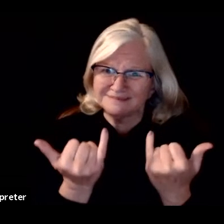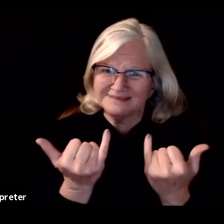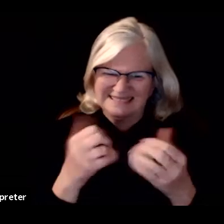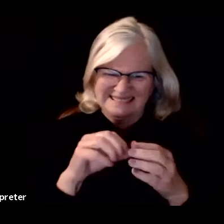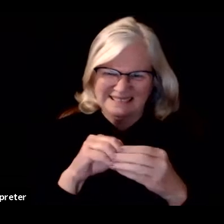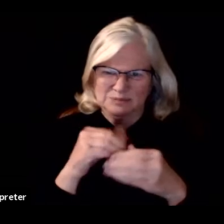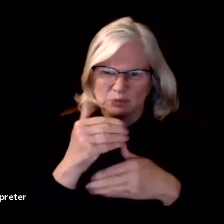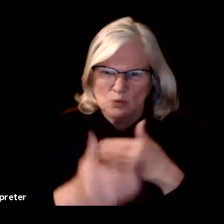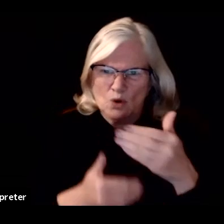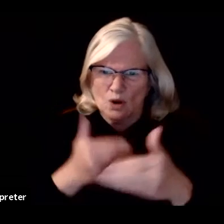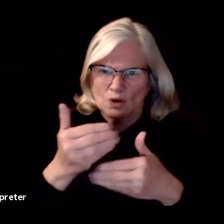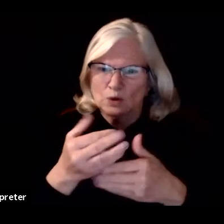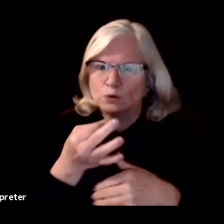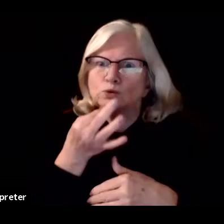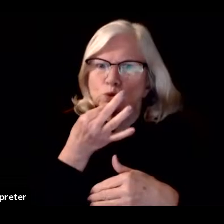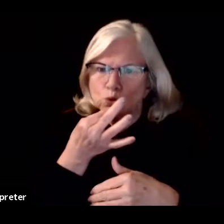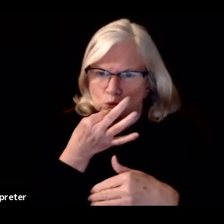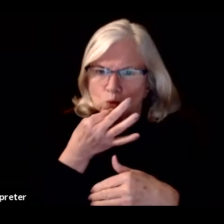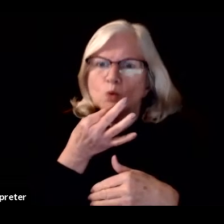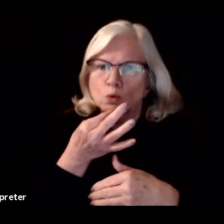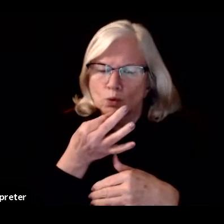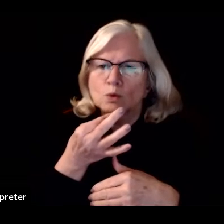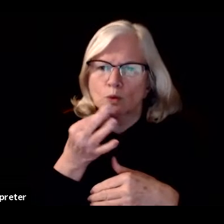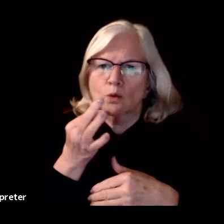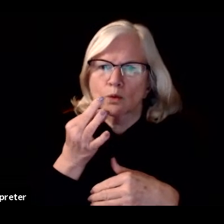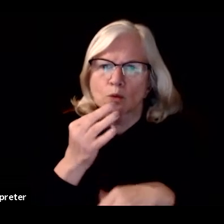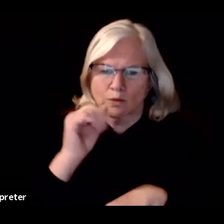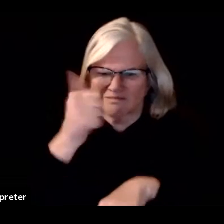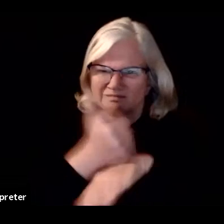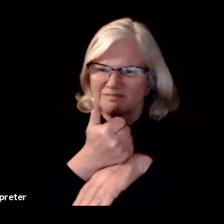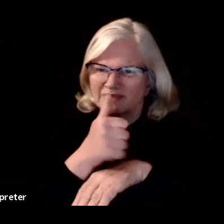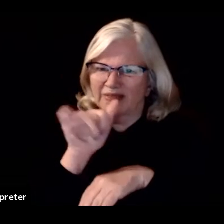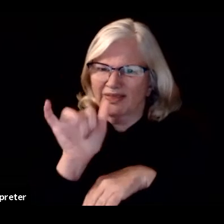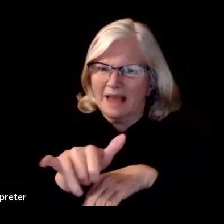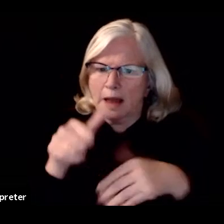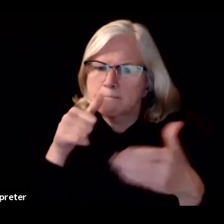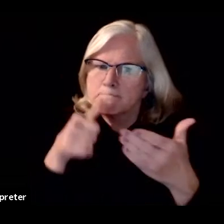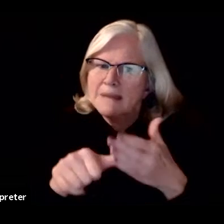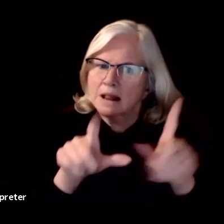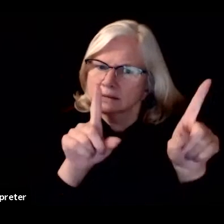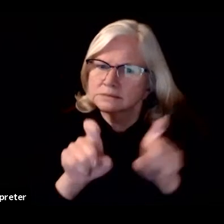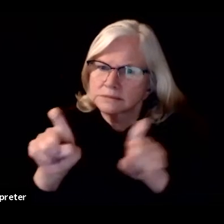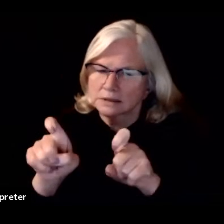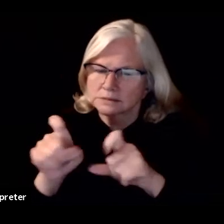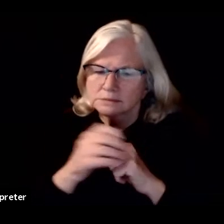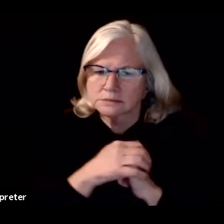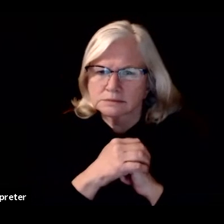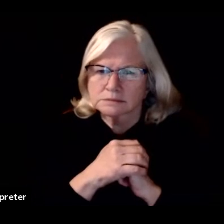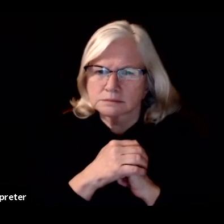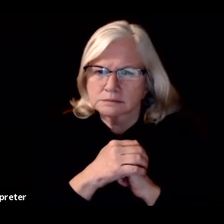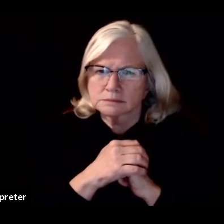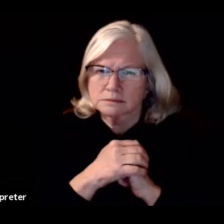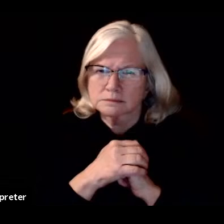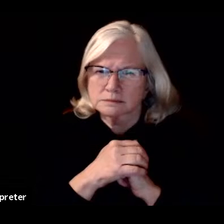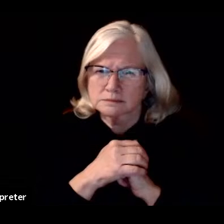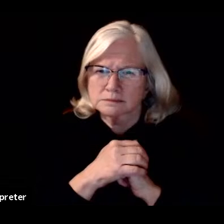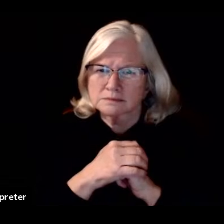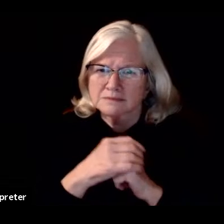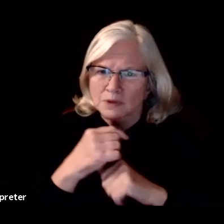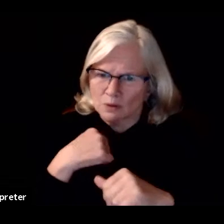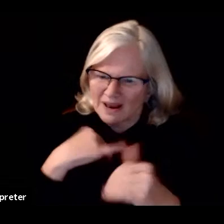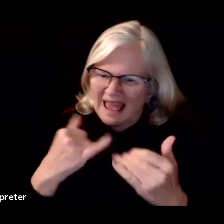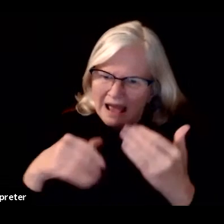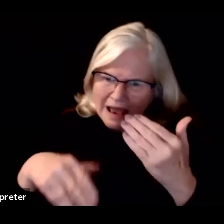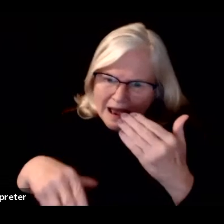pretty remarkable testing infrastructure in our state and the capacity that we've collectively been able to add through the health